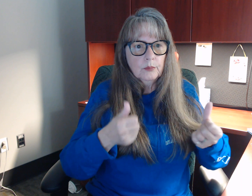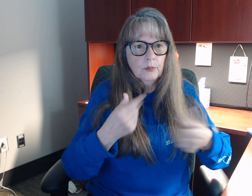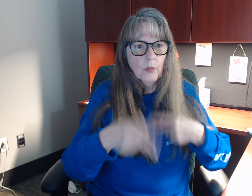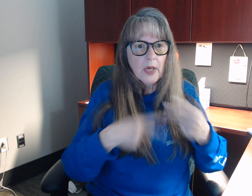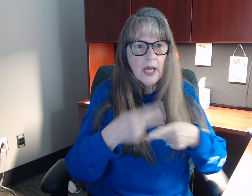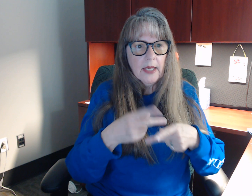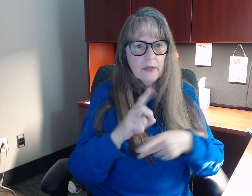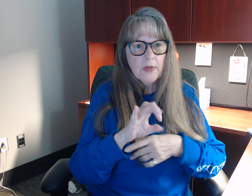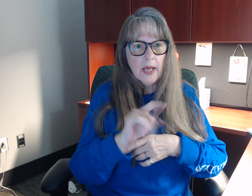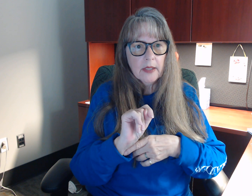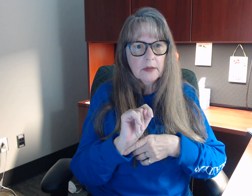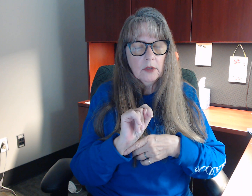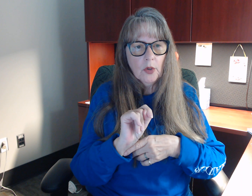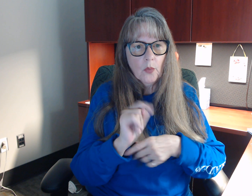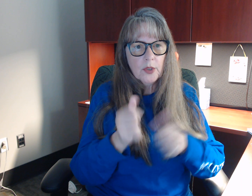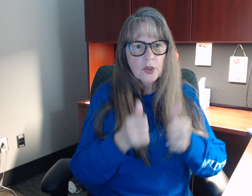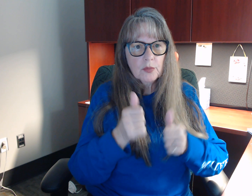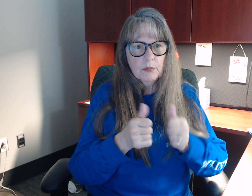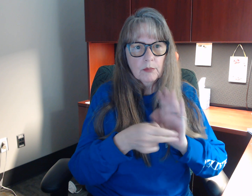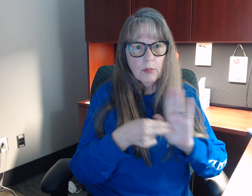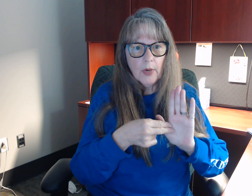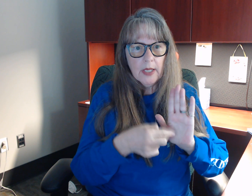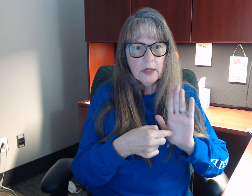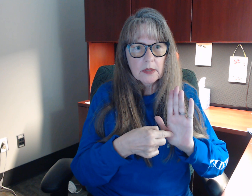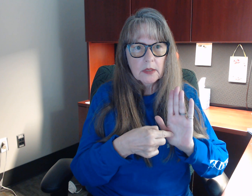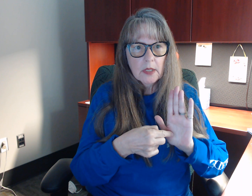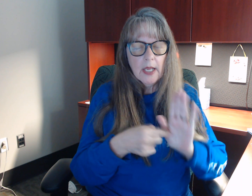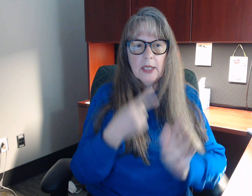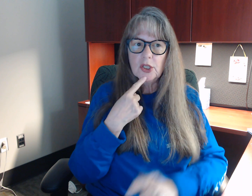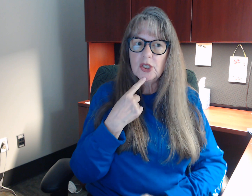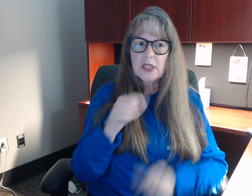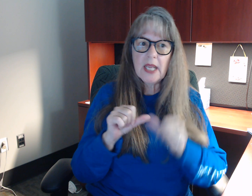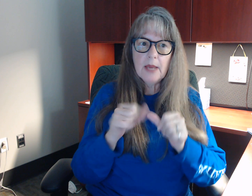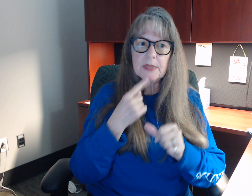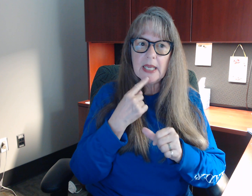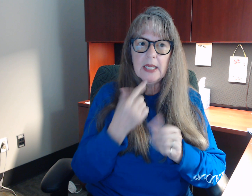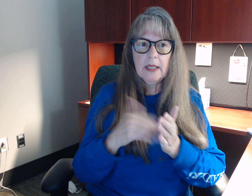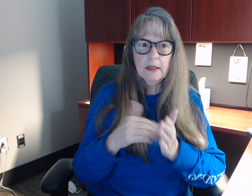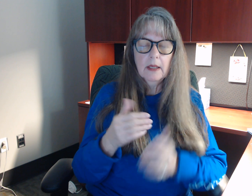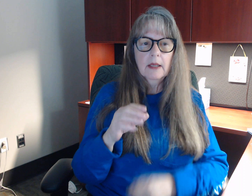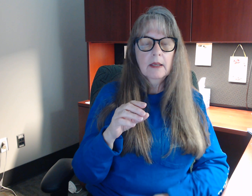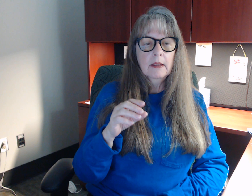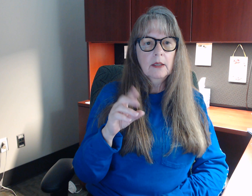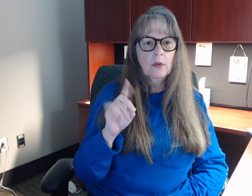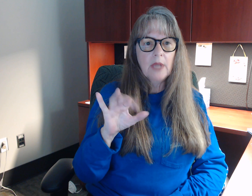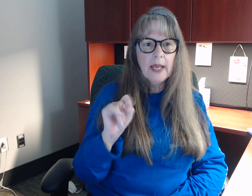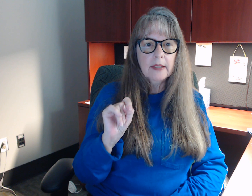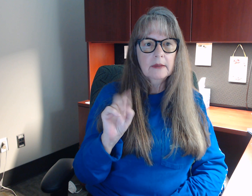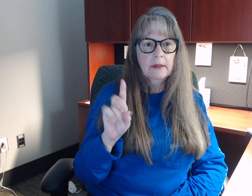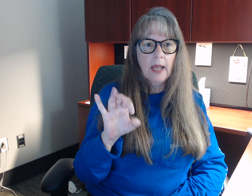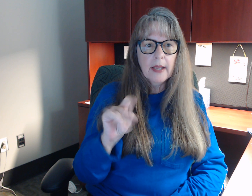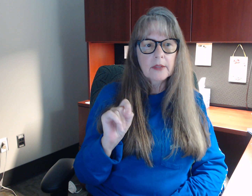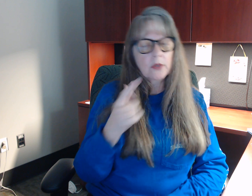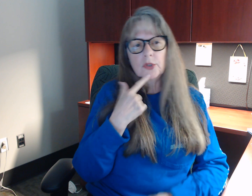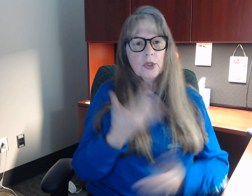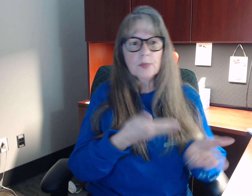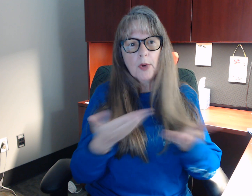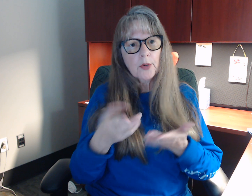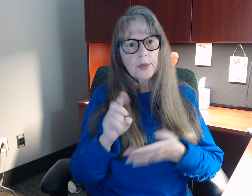what kind of diet, which brand? And she just kept saying, diet. So she just brought her a